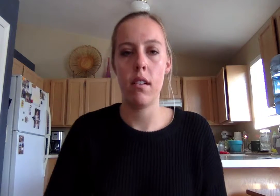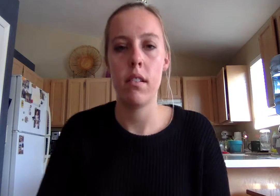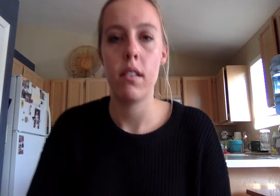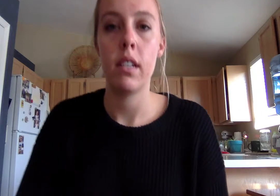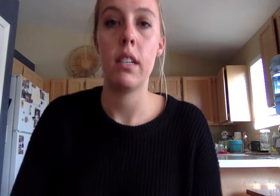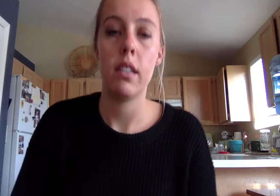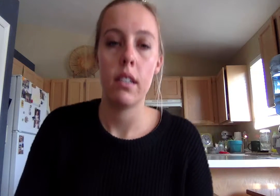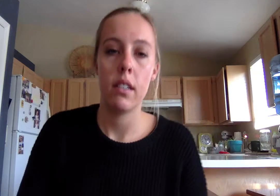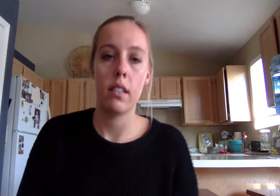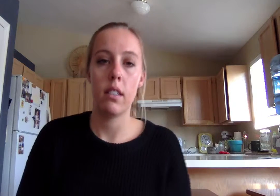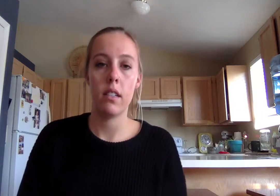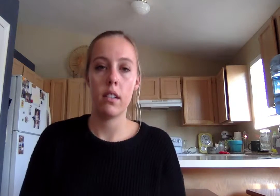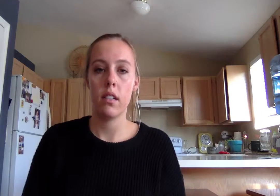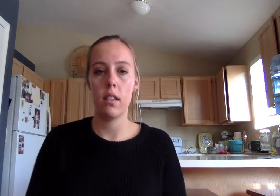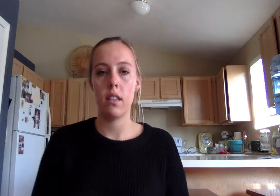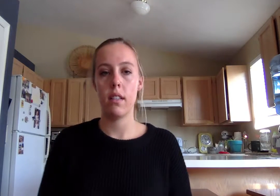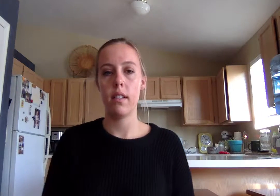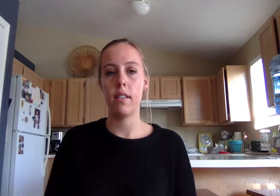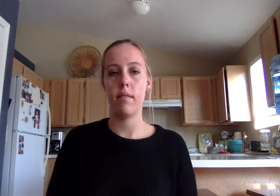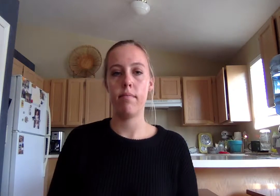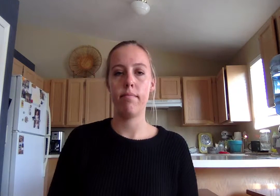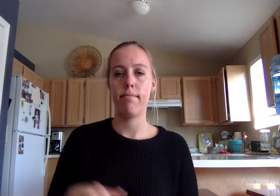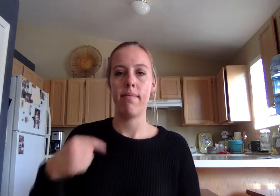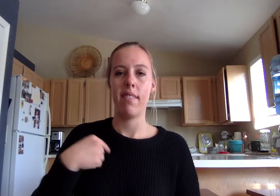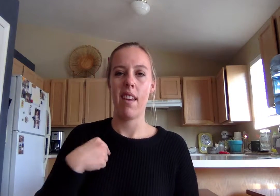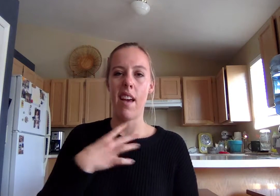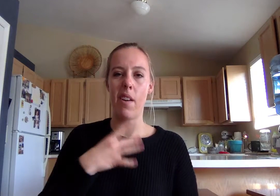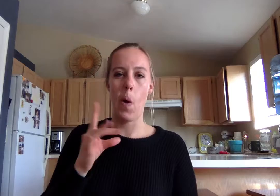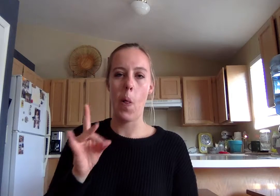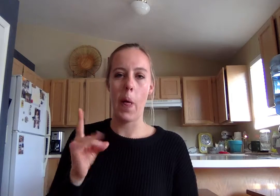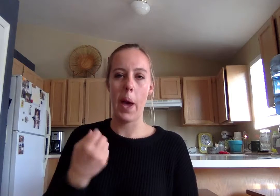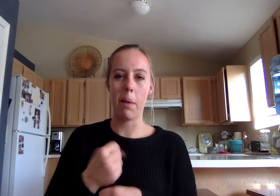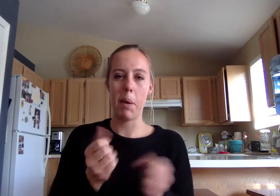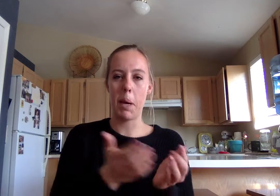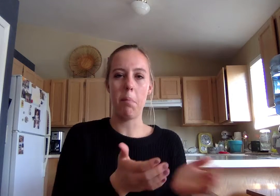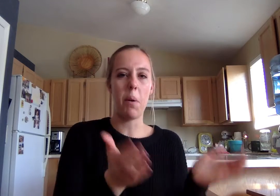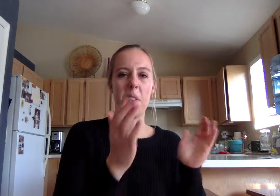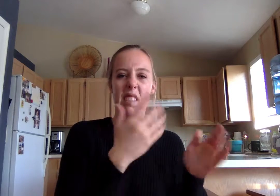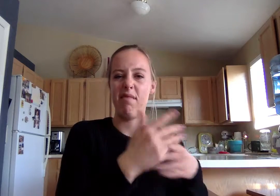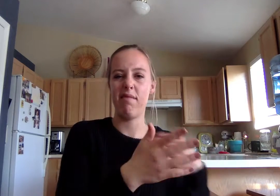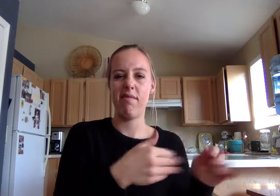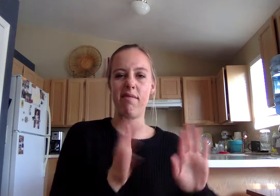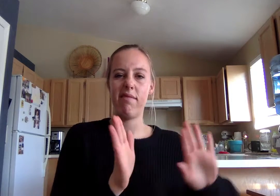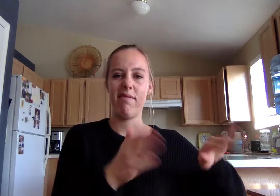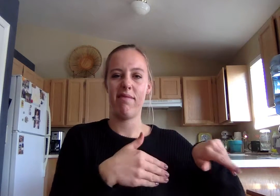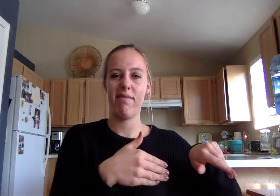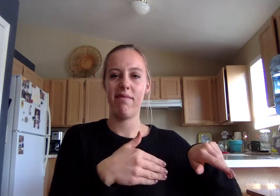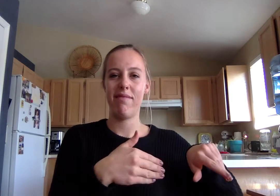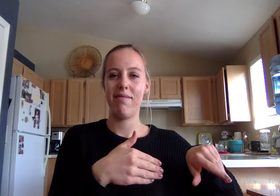However, I don't like making bowls that much. I like making bottles,